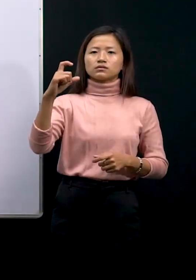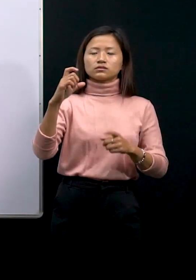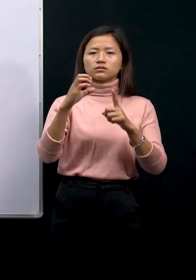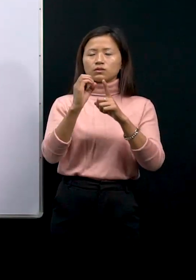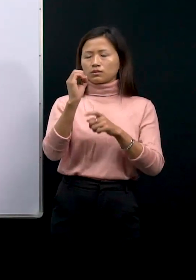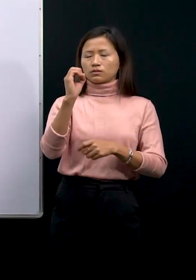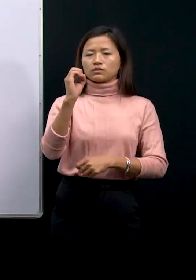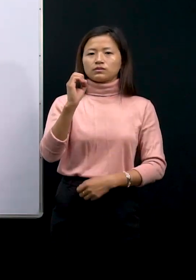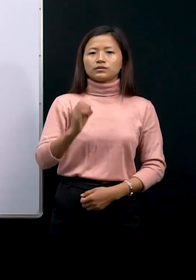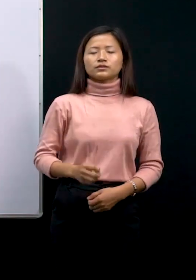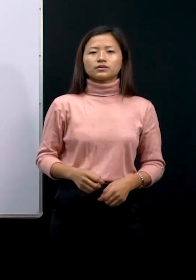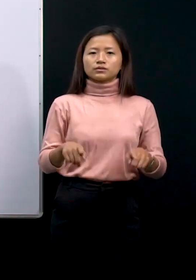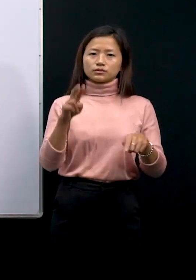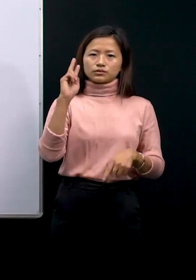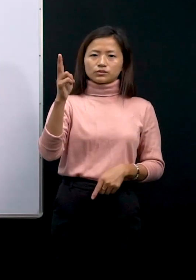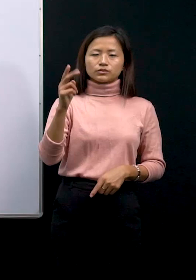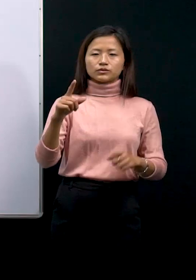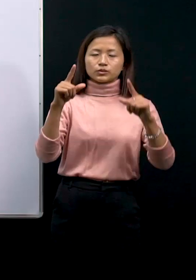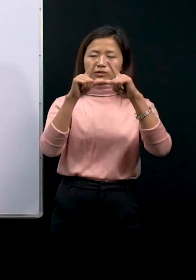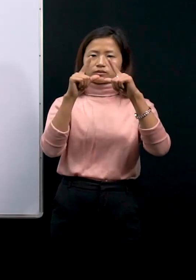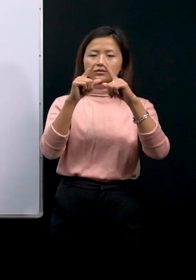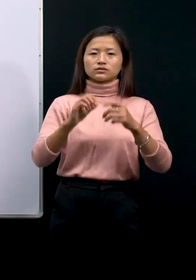ACO. There are two triangles.